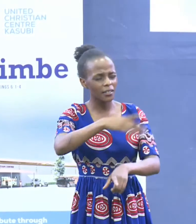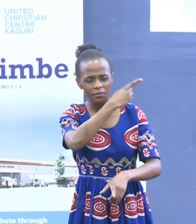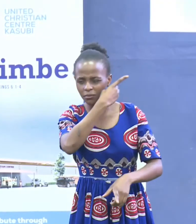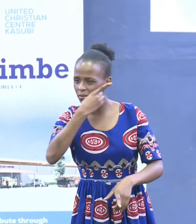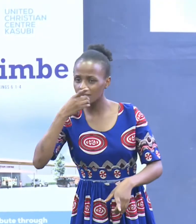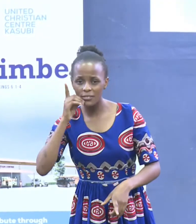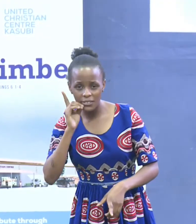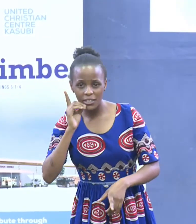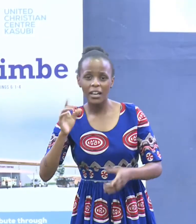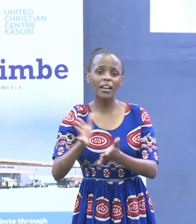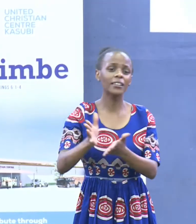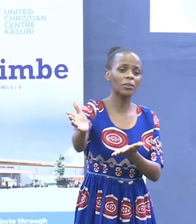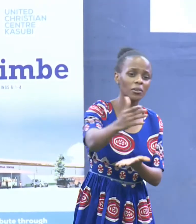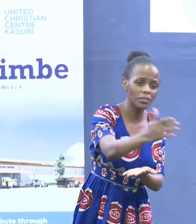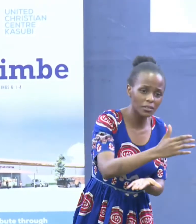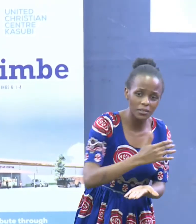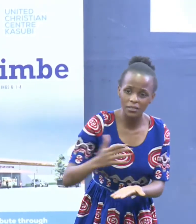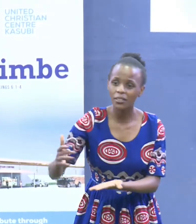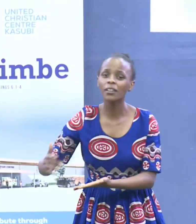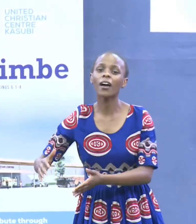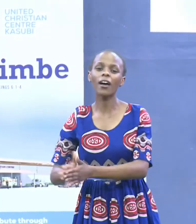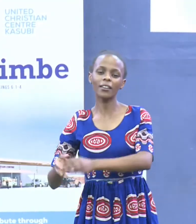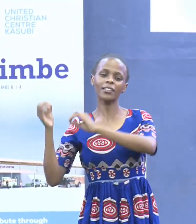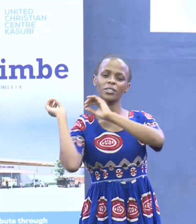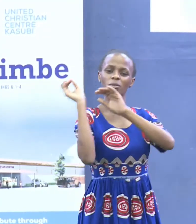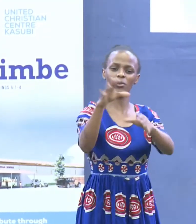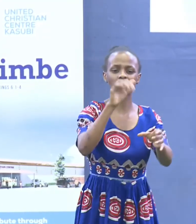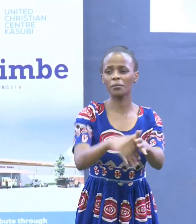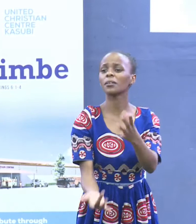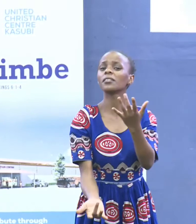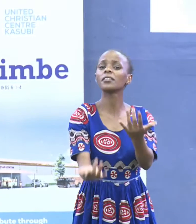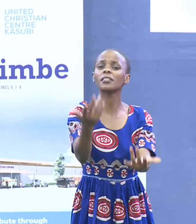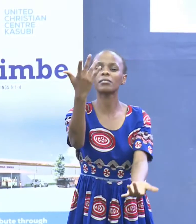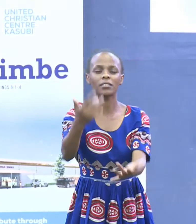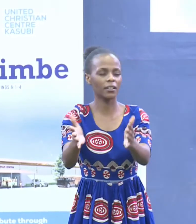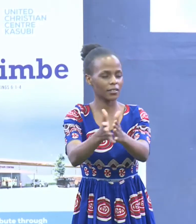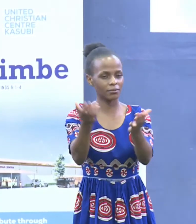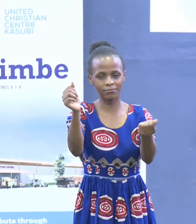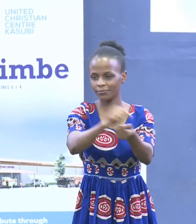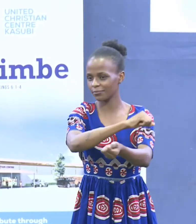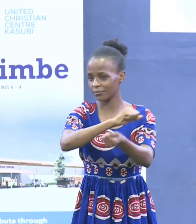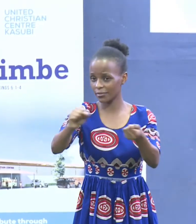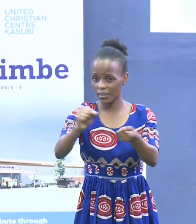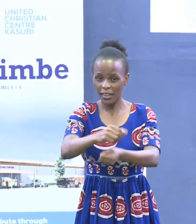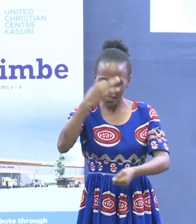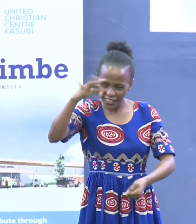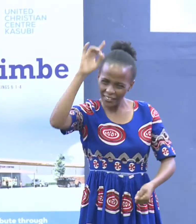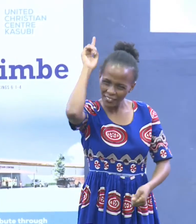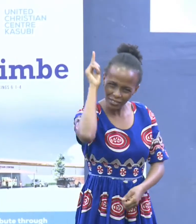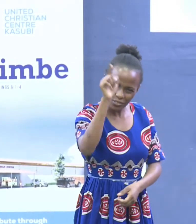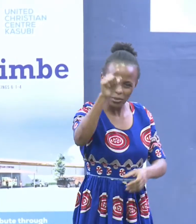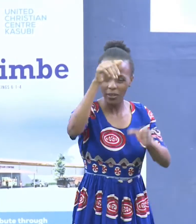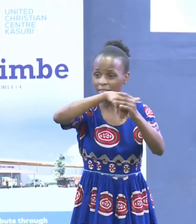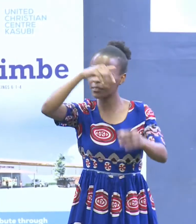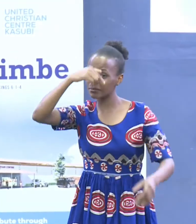is withered, and they gather them and they throw them into the fire and are burned. If